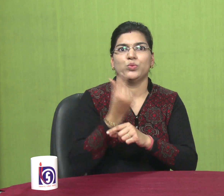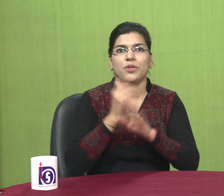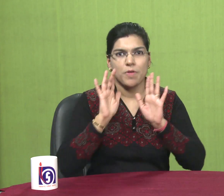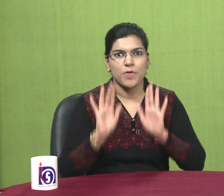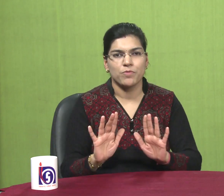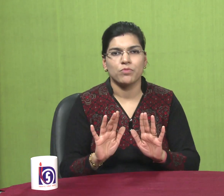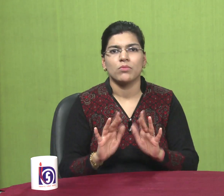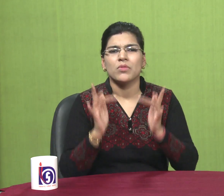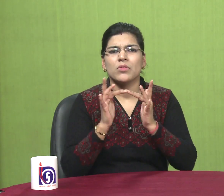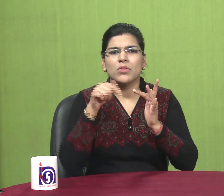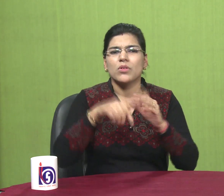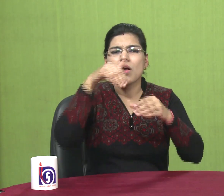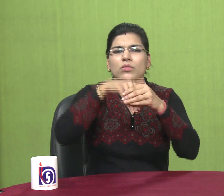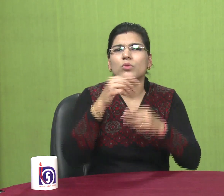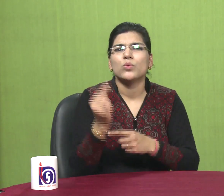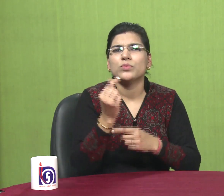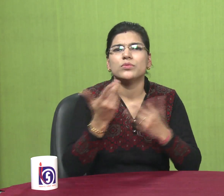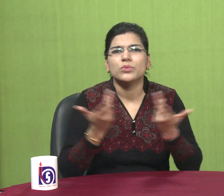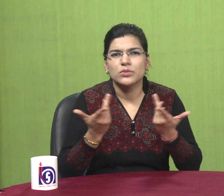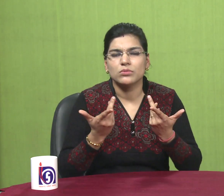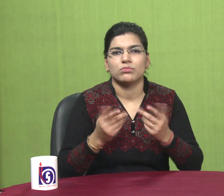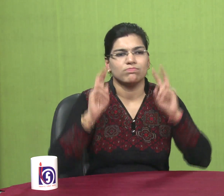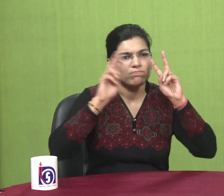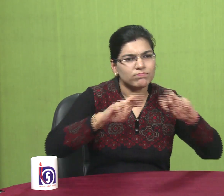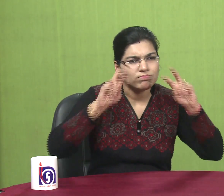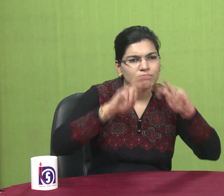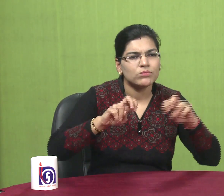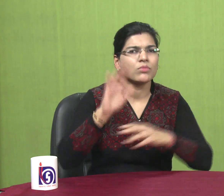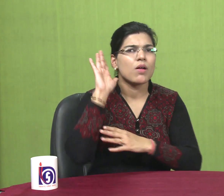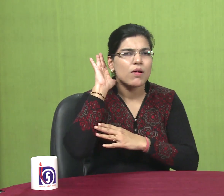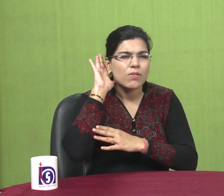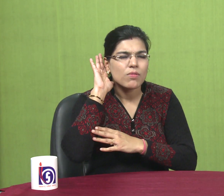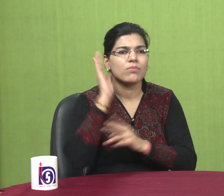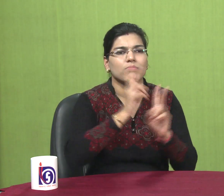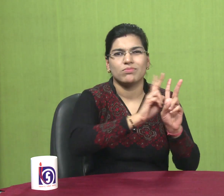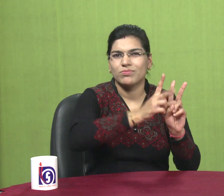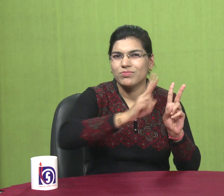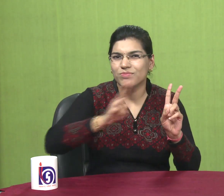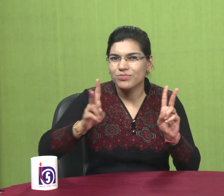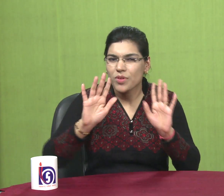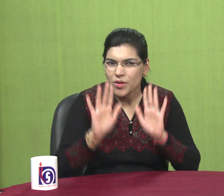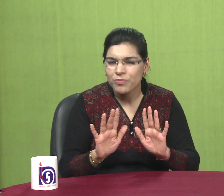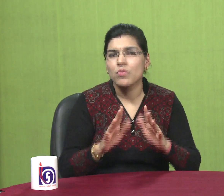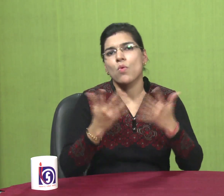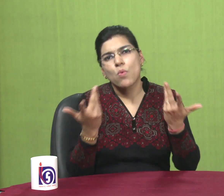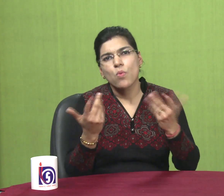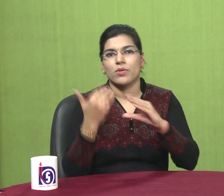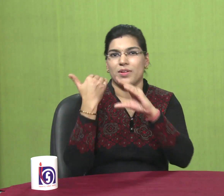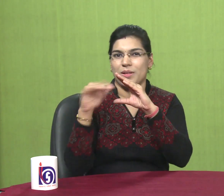for accessing information on any topic of your interest. In the present world, most of the people who have computers around